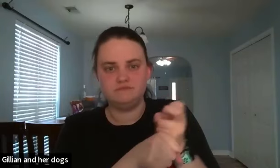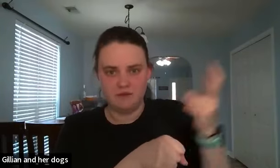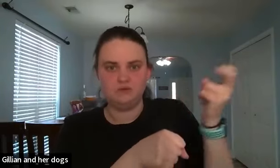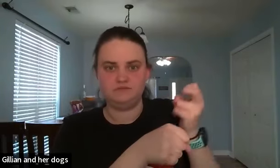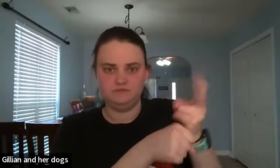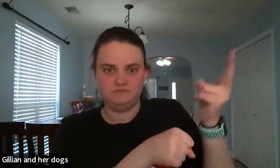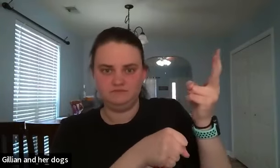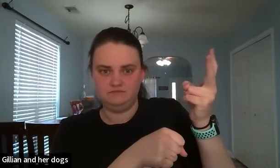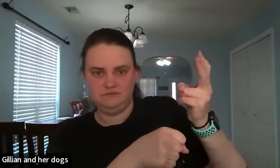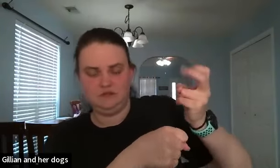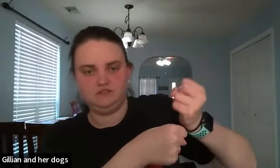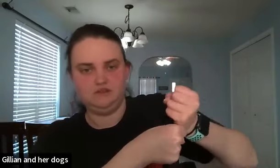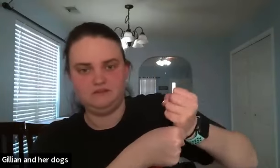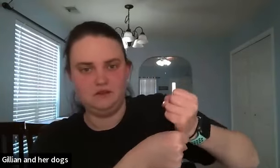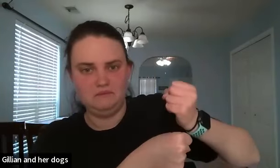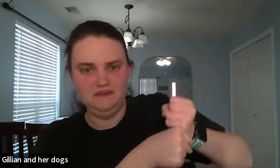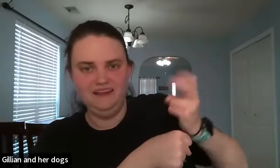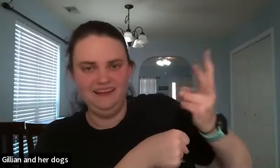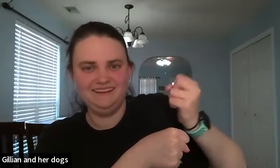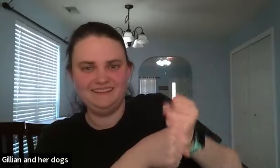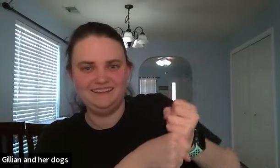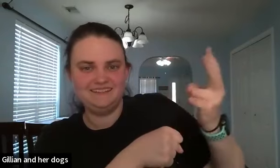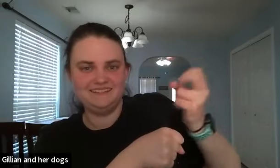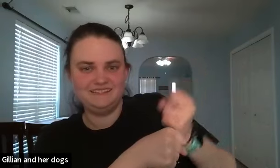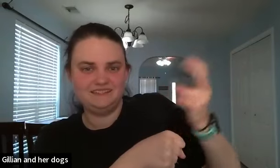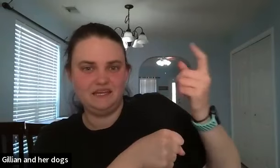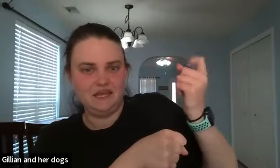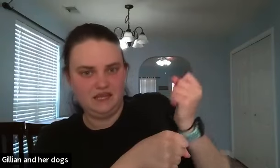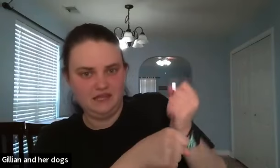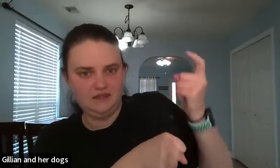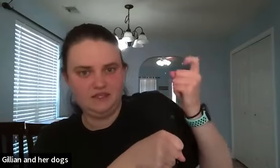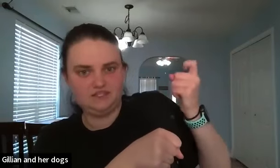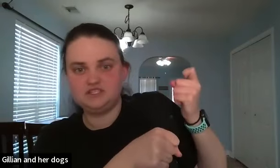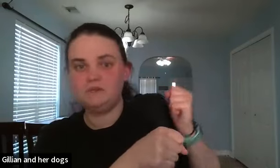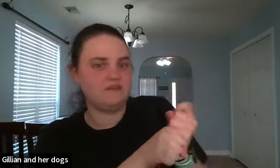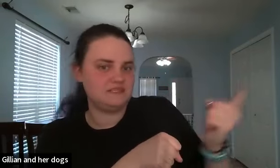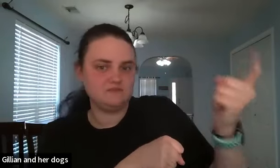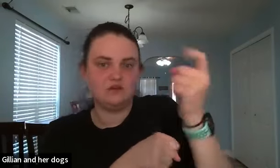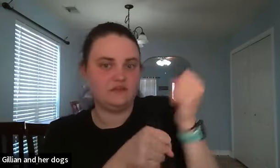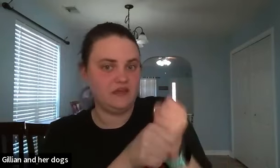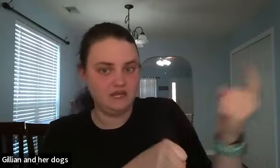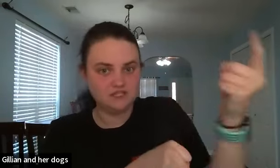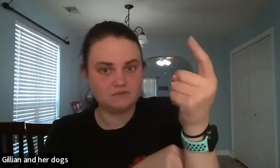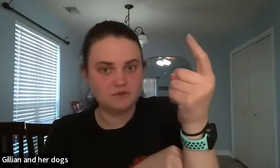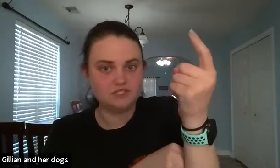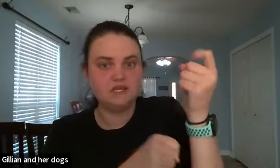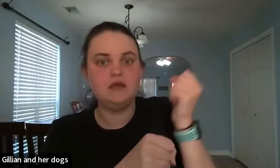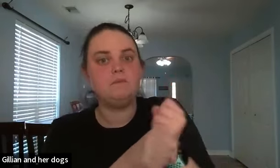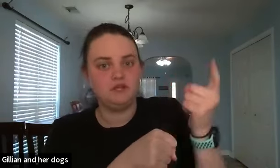that motion. I'll slow down. Sorry. Like it's just, you're making that same sort of like that next year motion, but you're